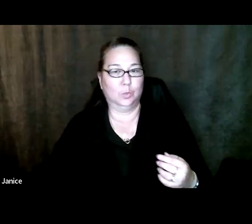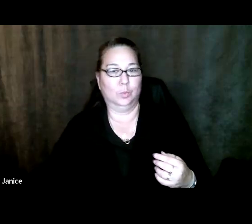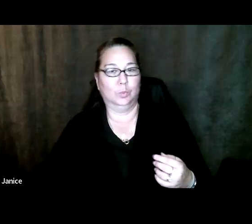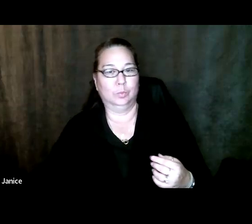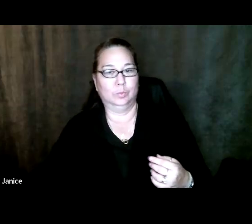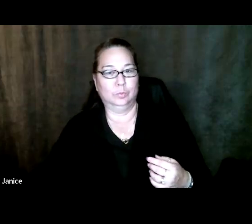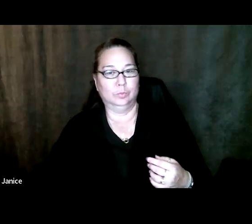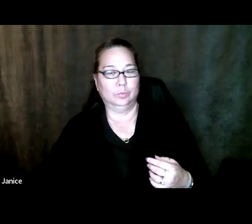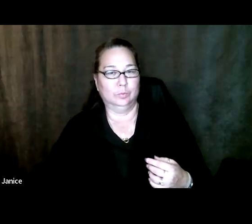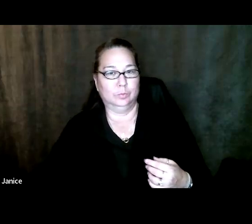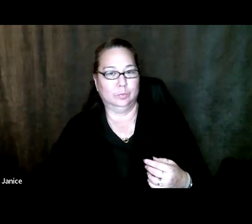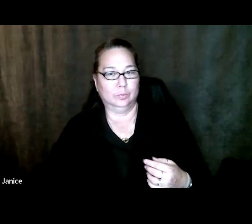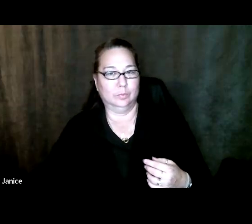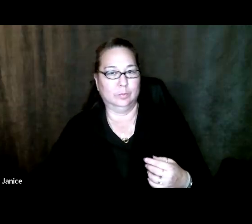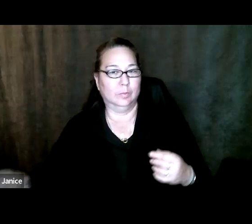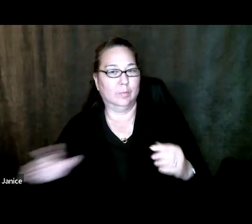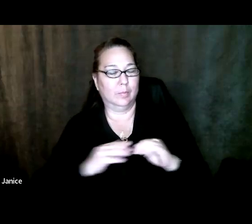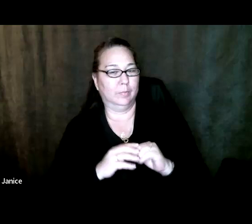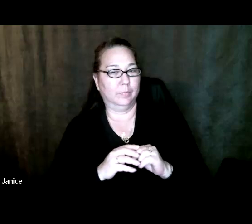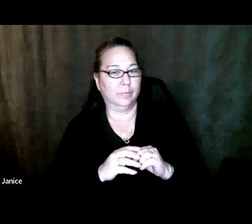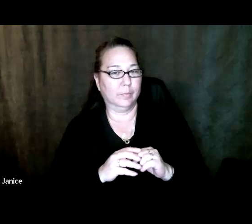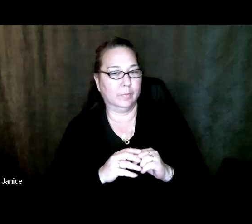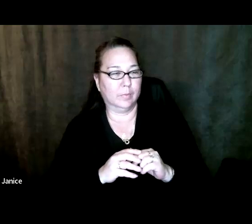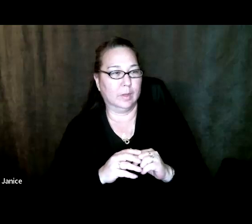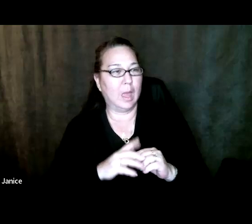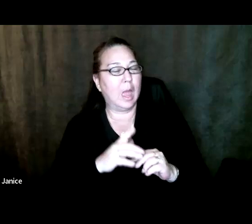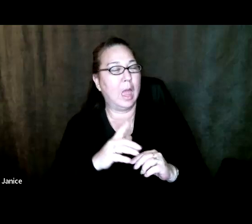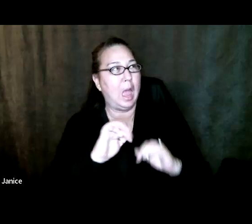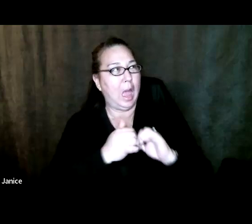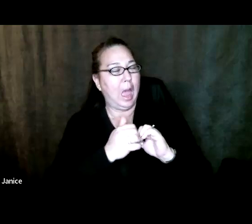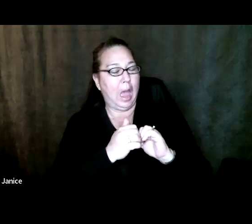are dropping and how we think about stronger intervention.